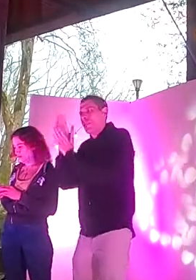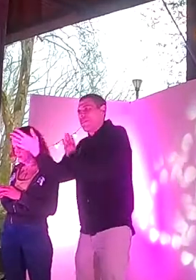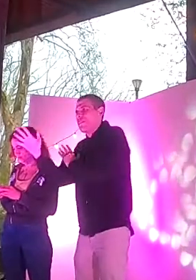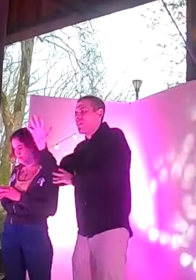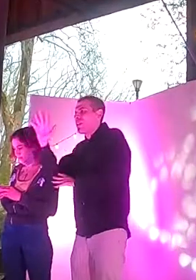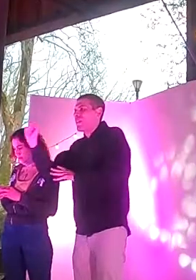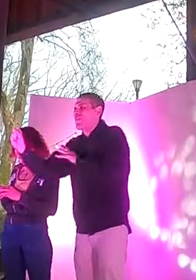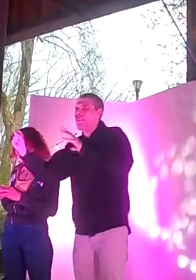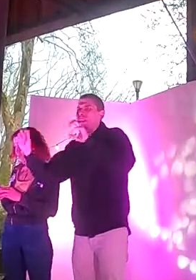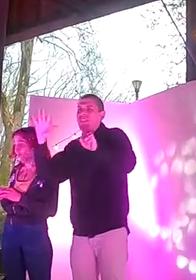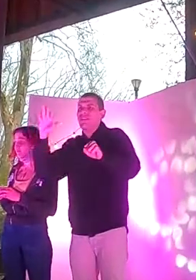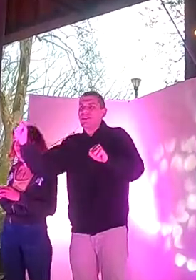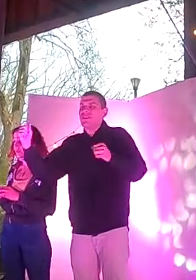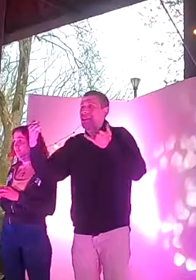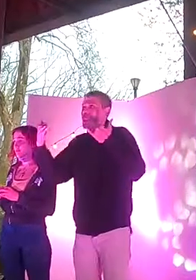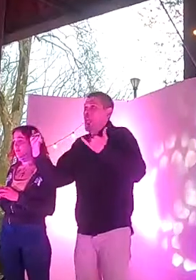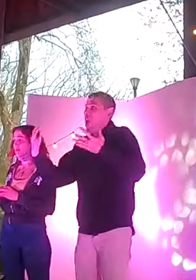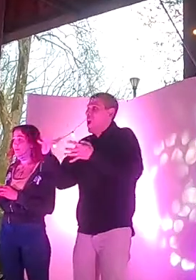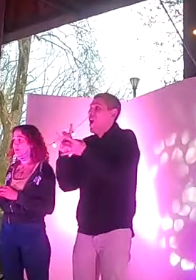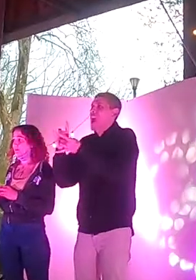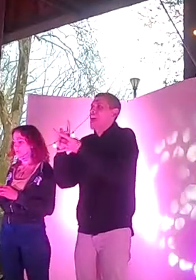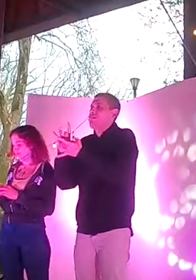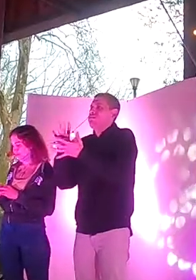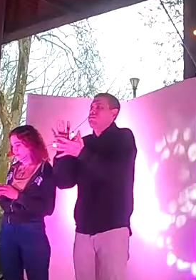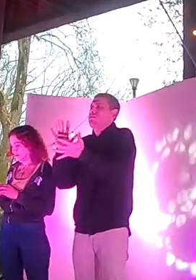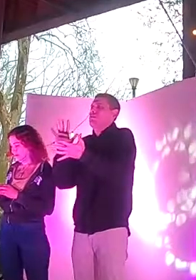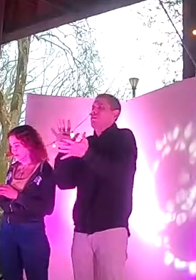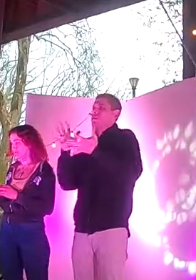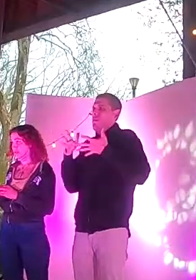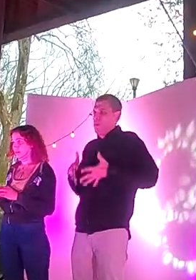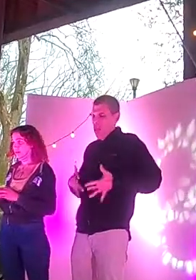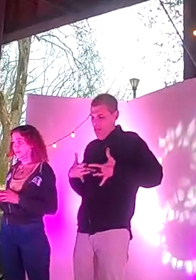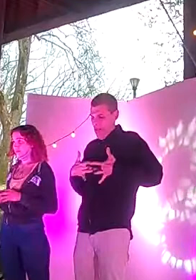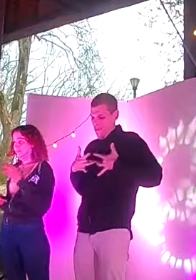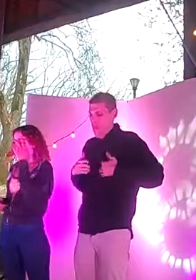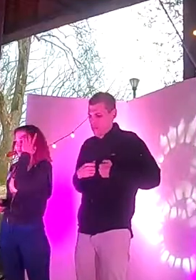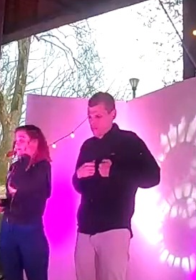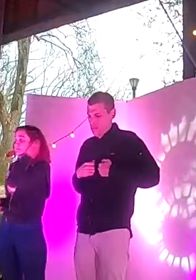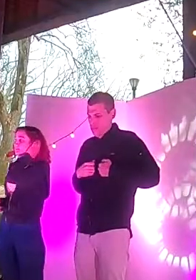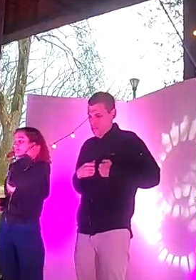that was once a home becomes a void deeper than some of the earth's greatest seas.